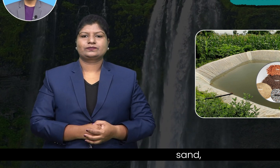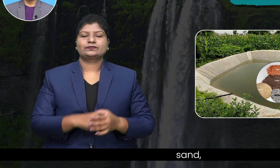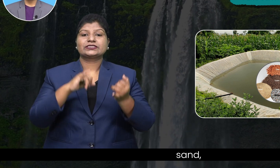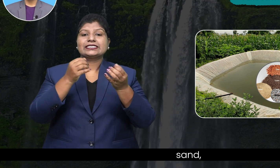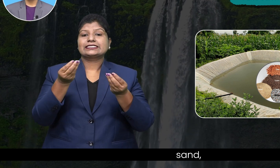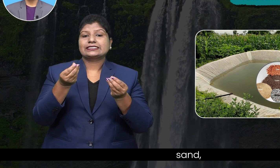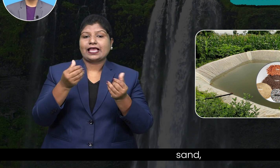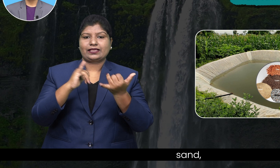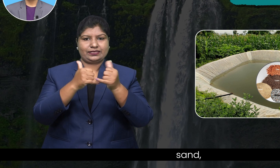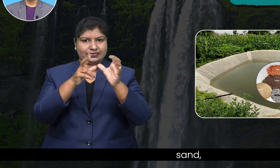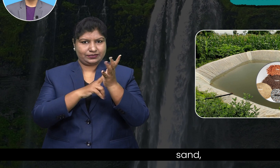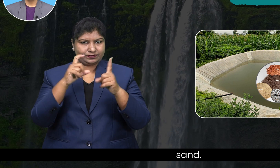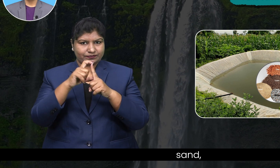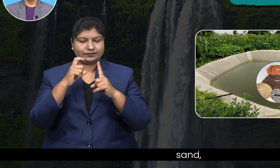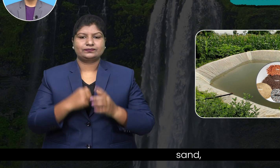sand,